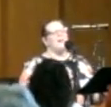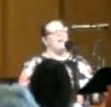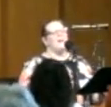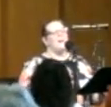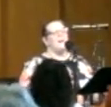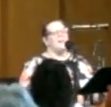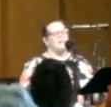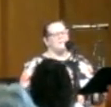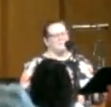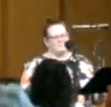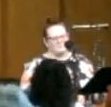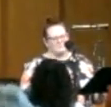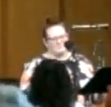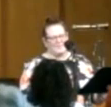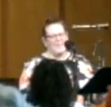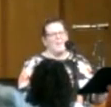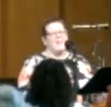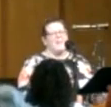somewhere.